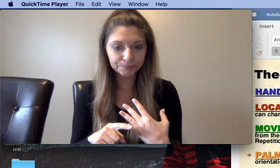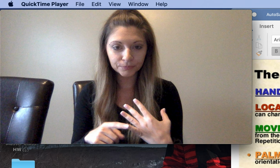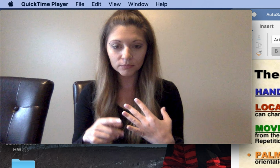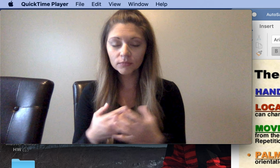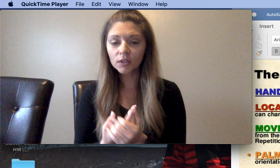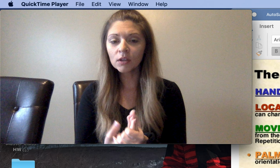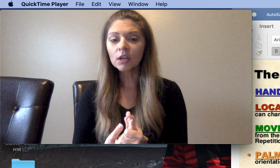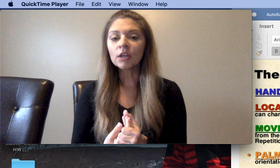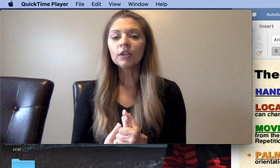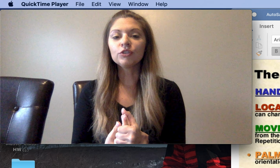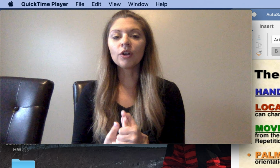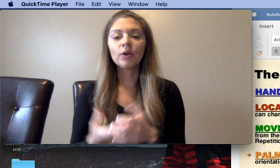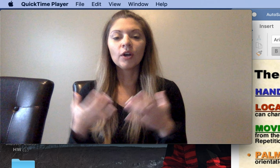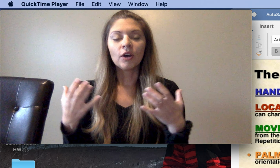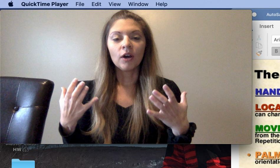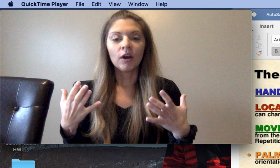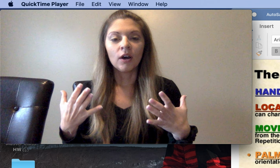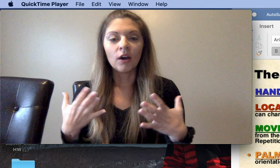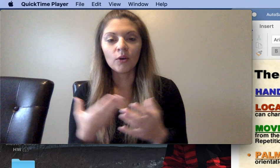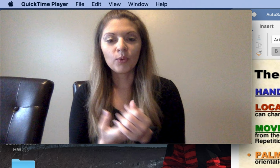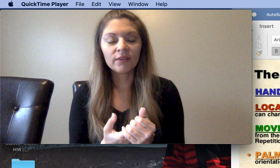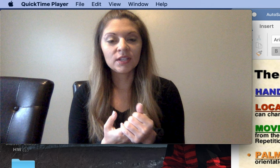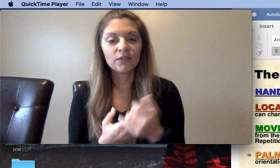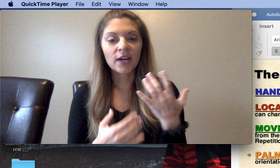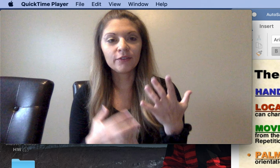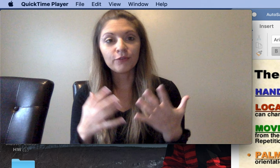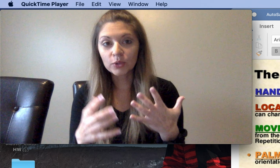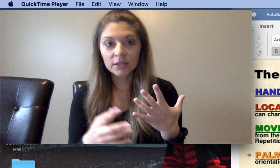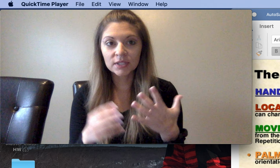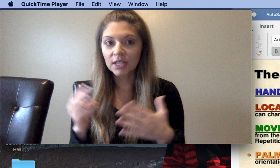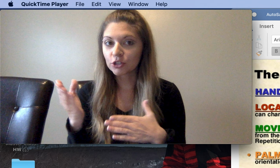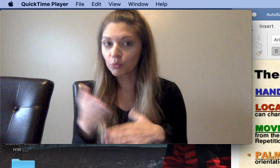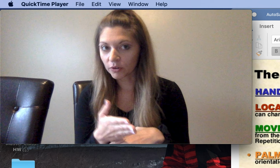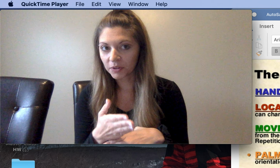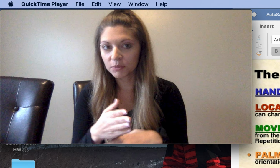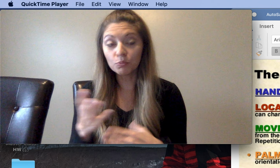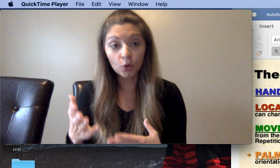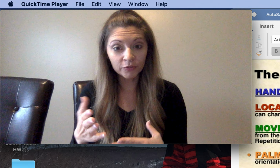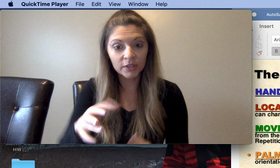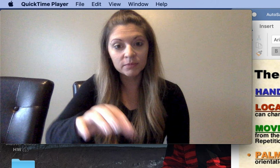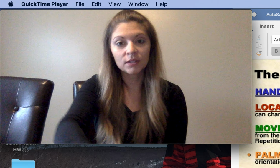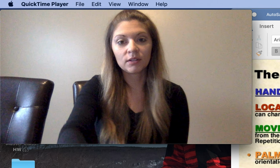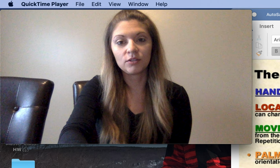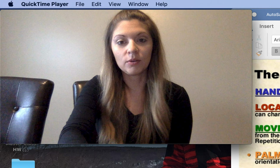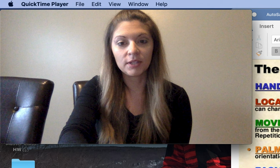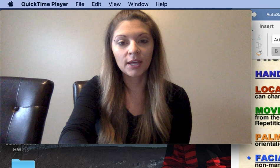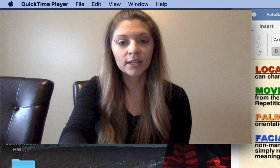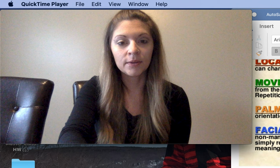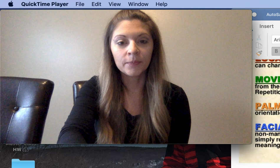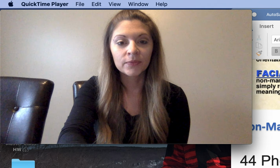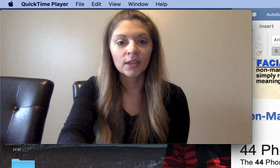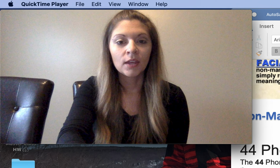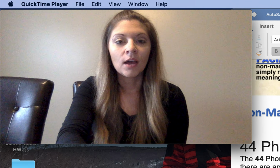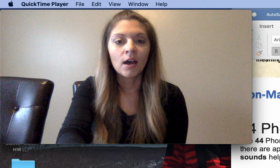markers? So we have these 5 phonemes / morphemes. Morphemes, let's go up to